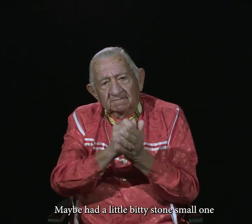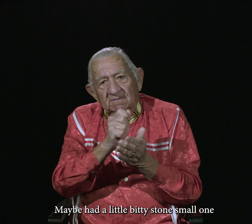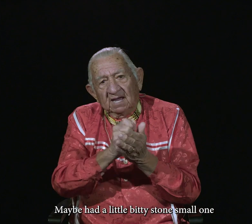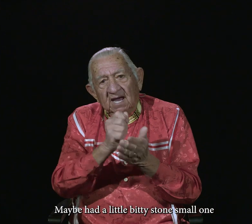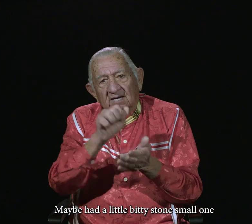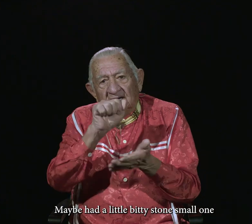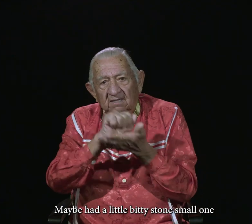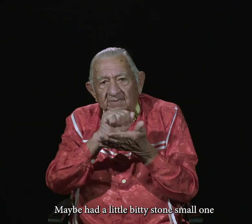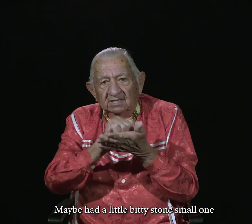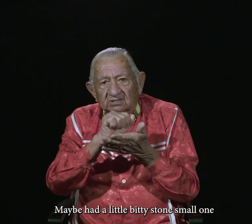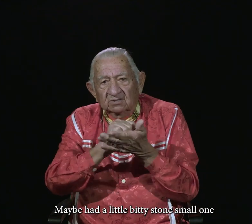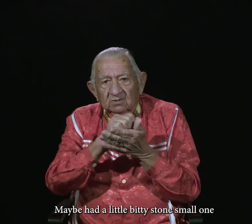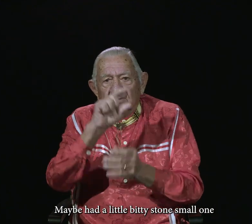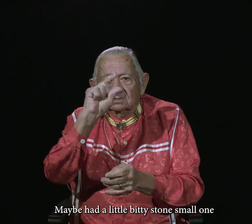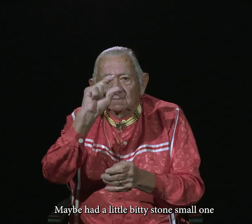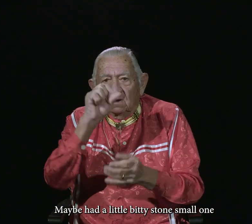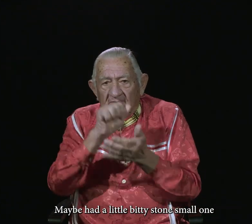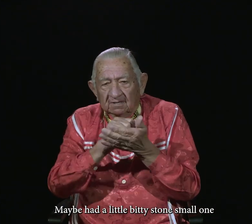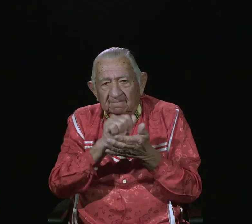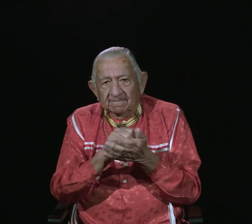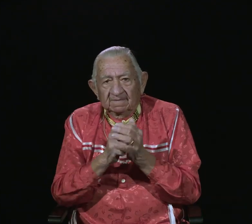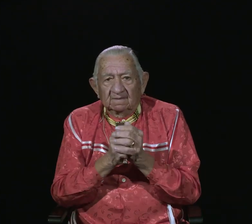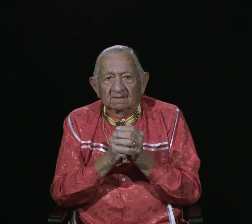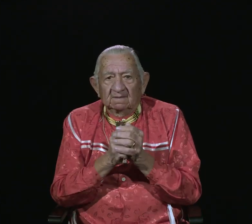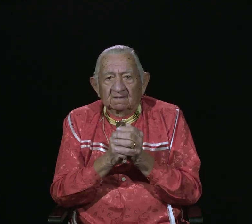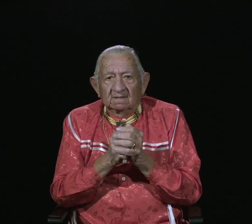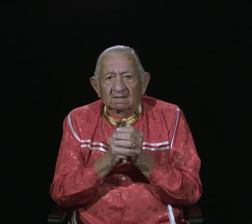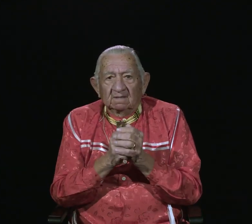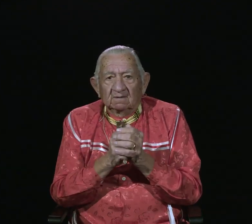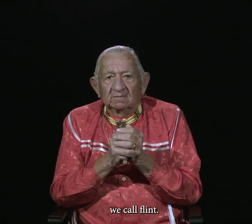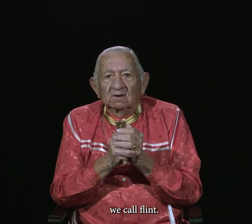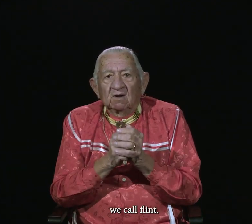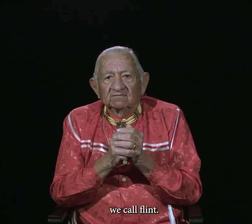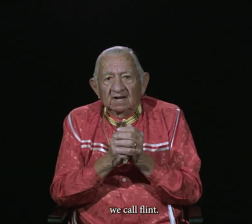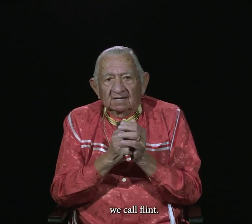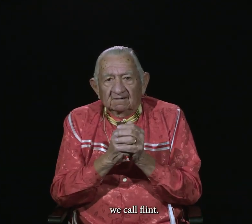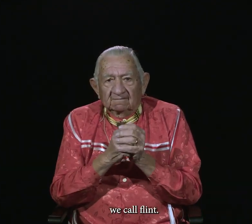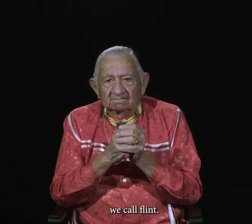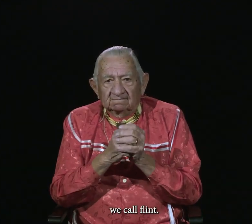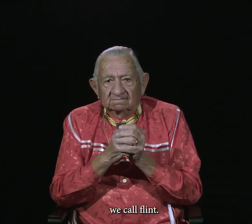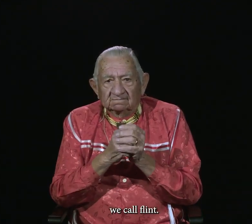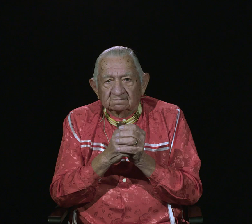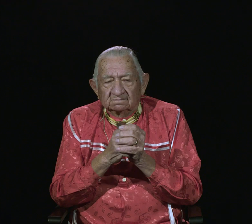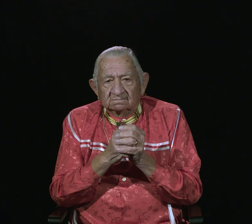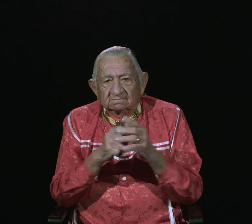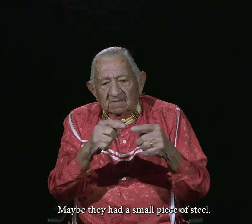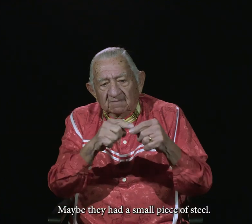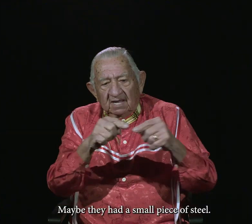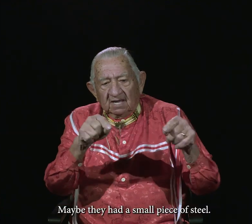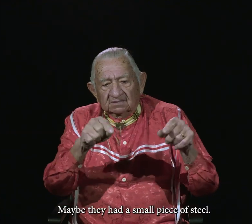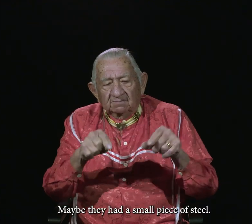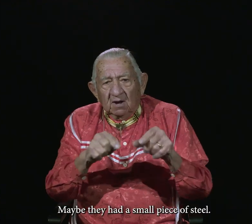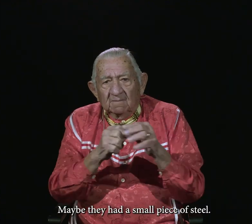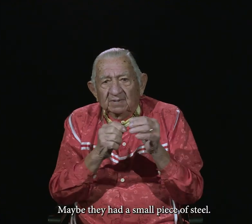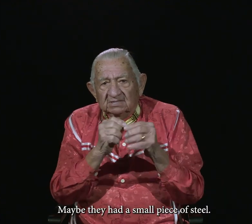Maybe had a little bitty stone, small one, we called flint. Maybe they had a small piece